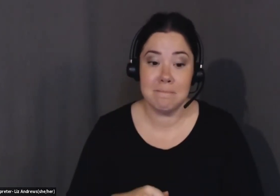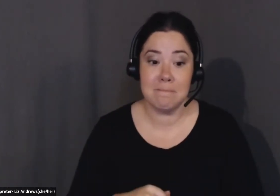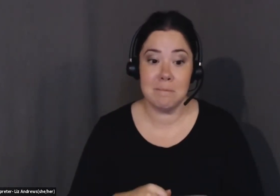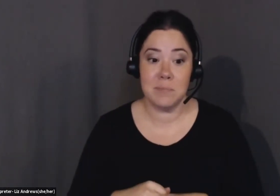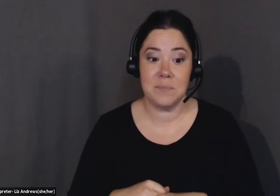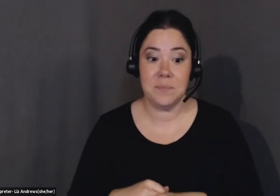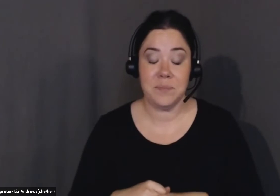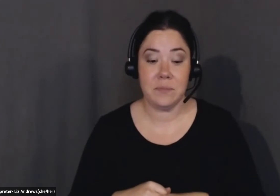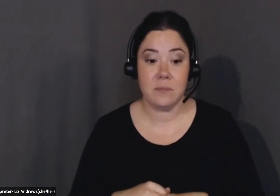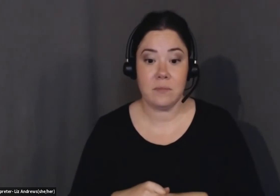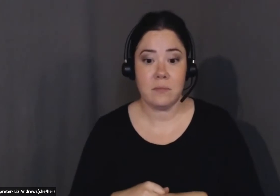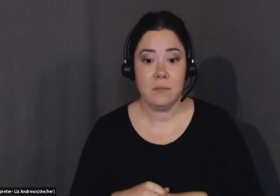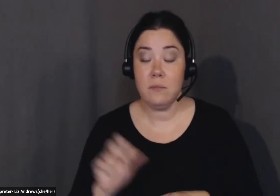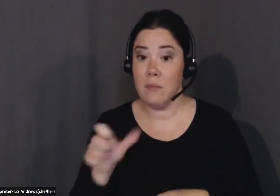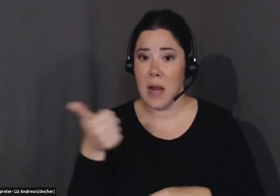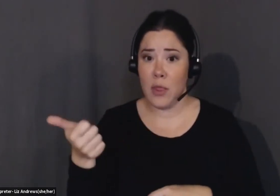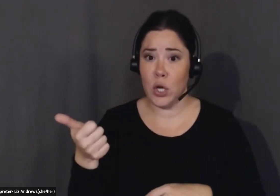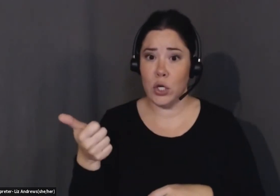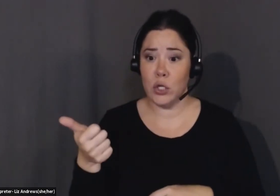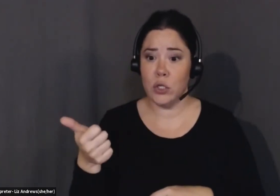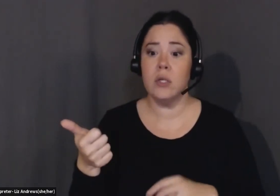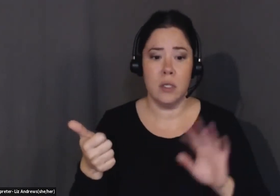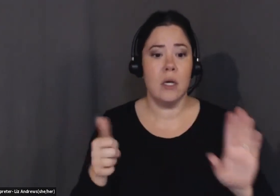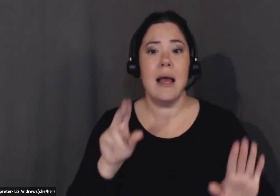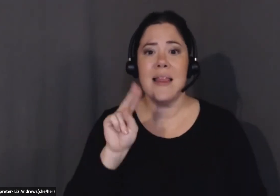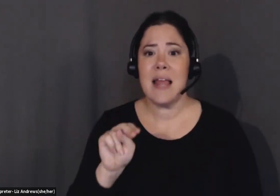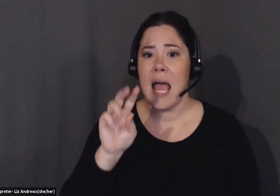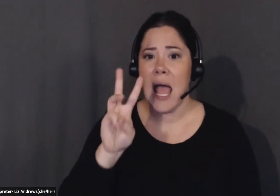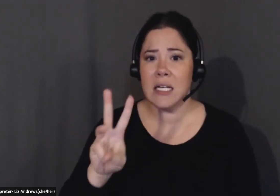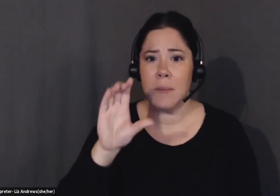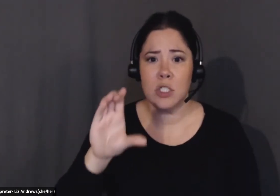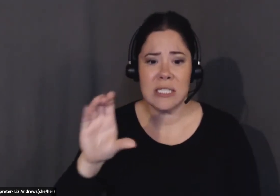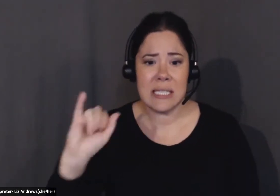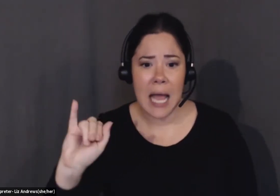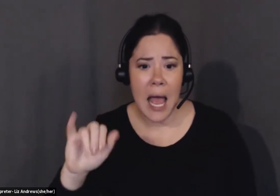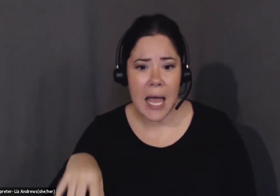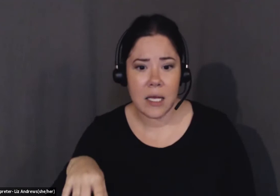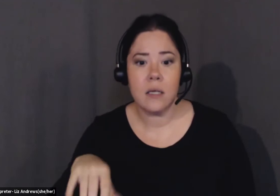And then you Anyone have else? the NWCCI Summit. You're allowed to talk to. Go ahead.